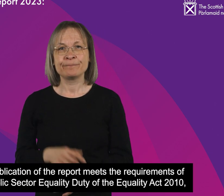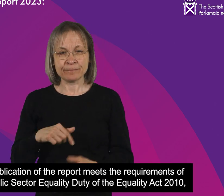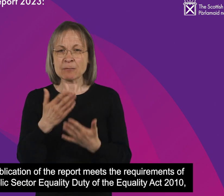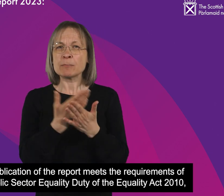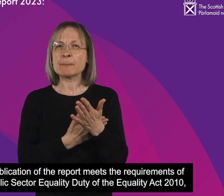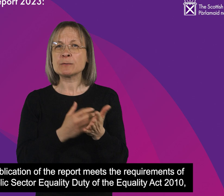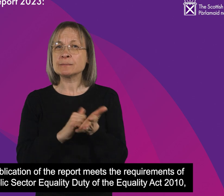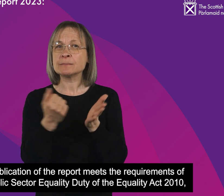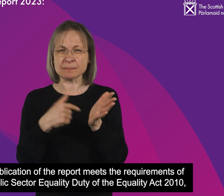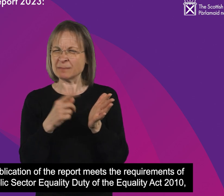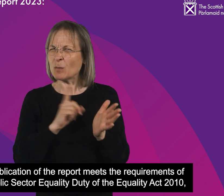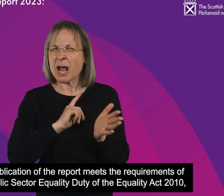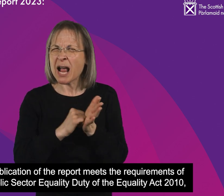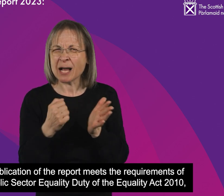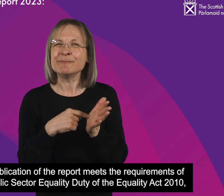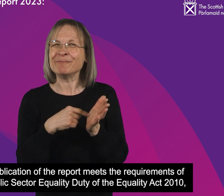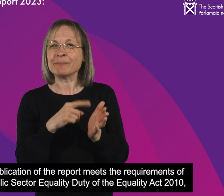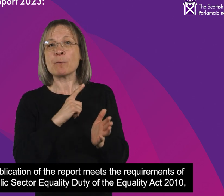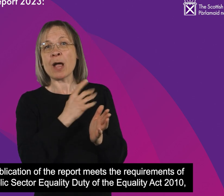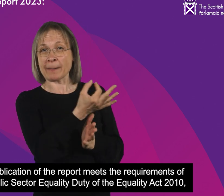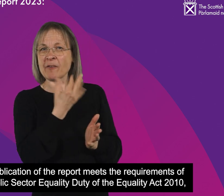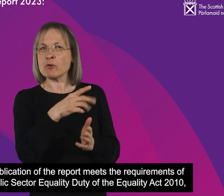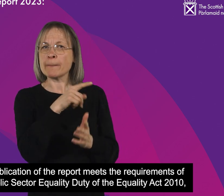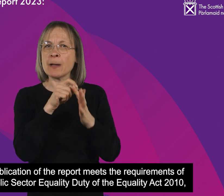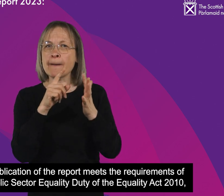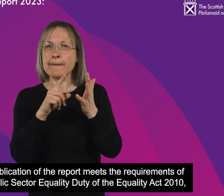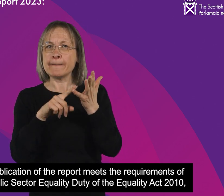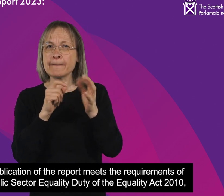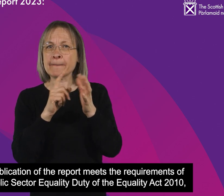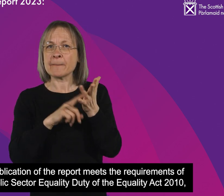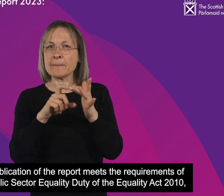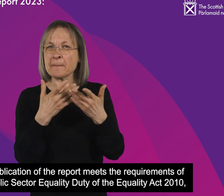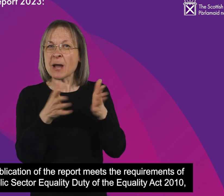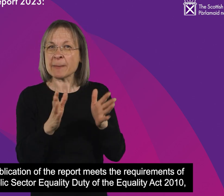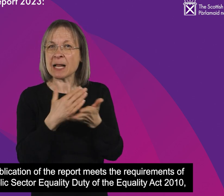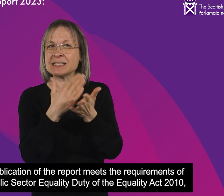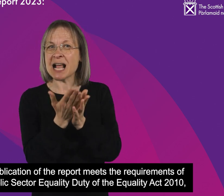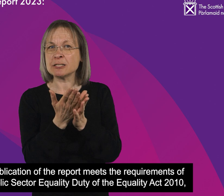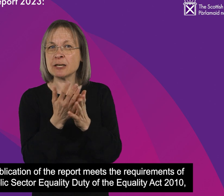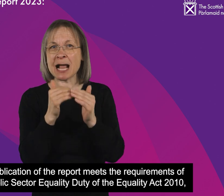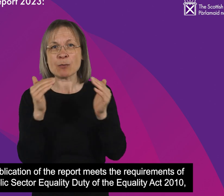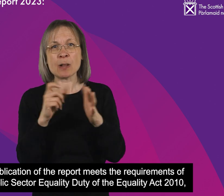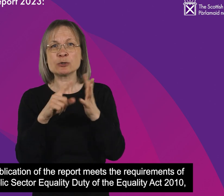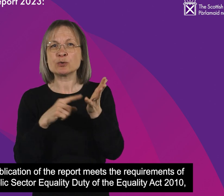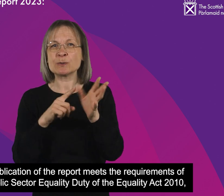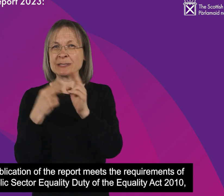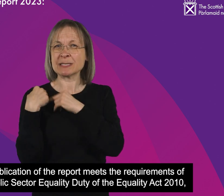The publication of the report meets the requirements of the Public Sector Equality Duty of the Equality Act 2010